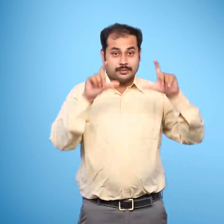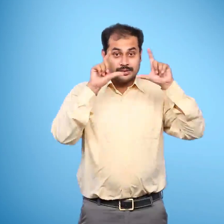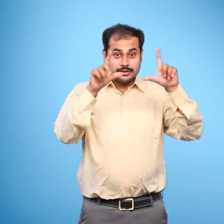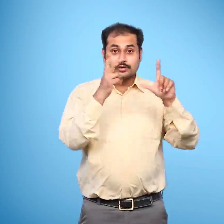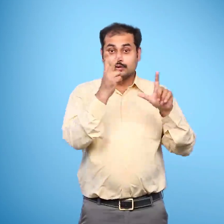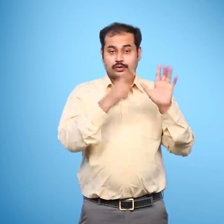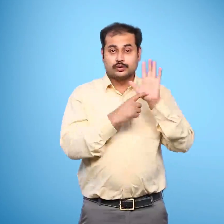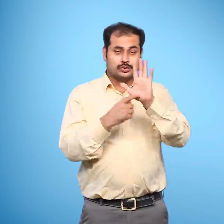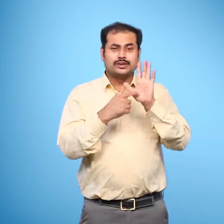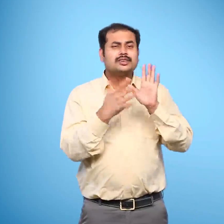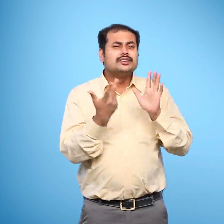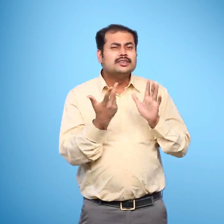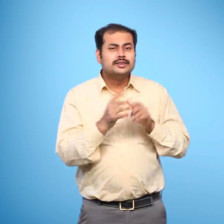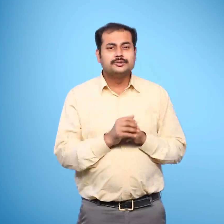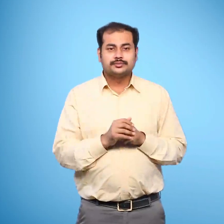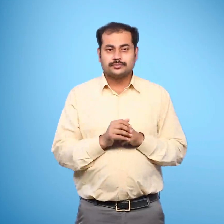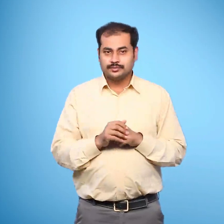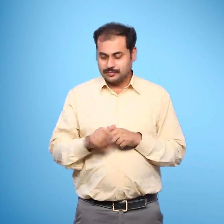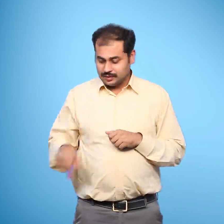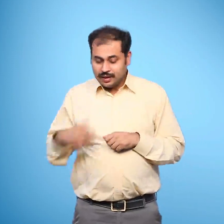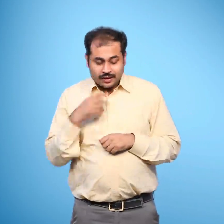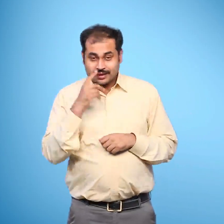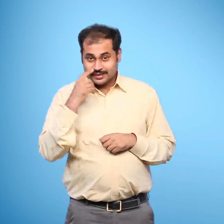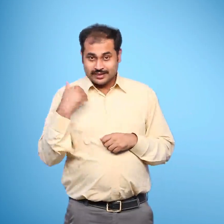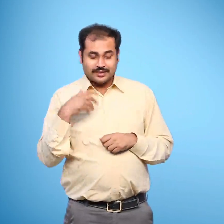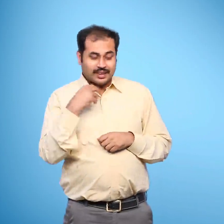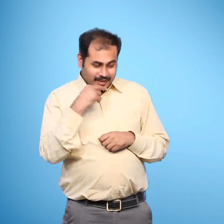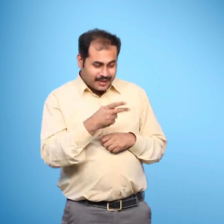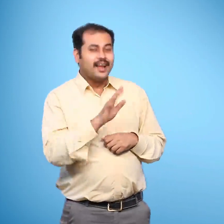Picture 2 shows Akka responding happily.